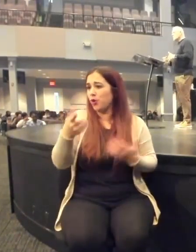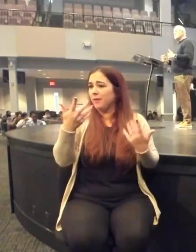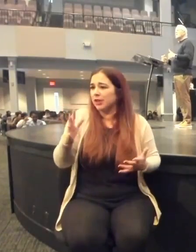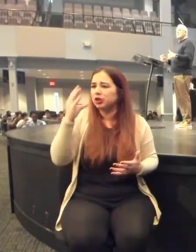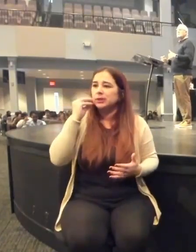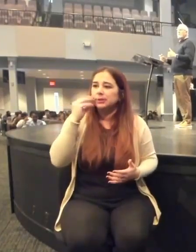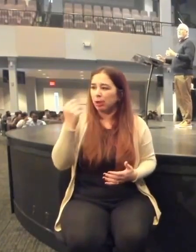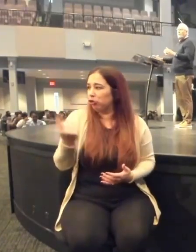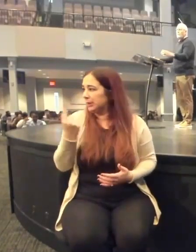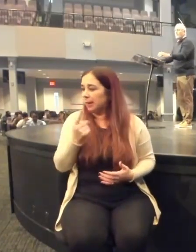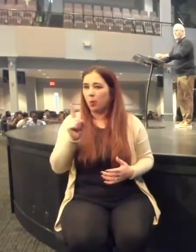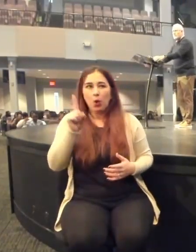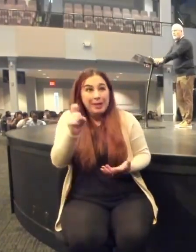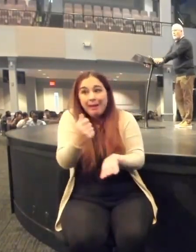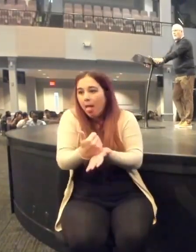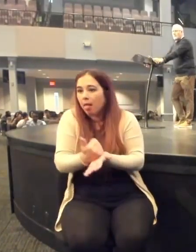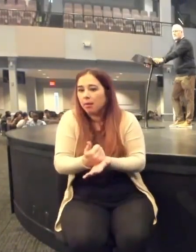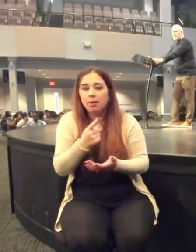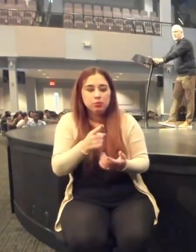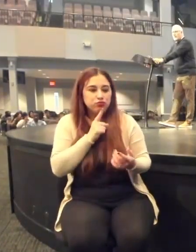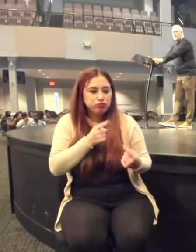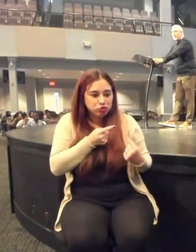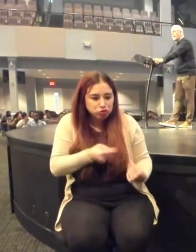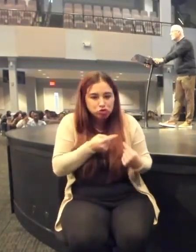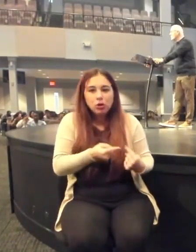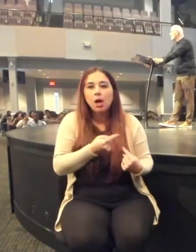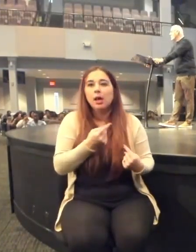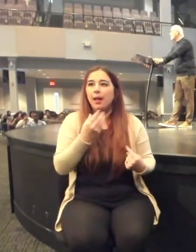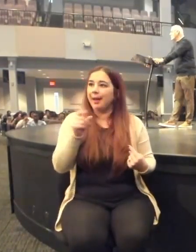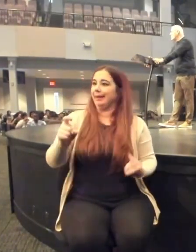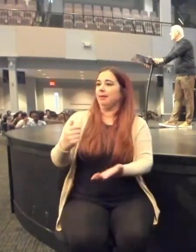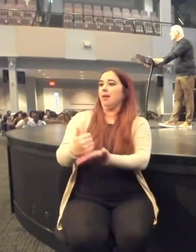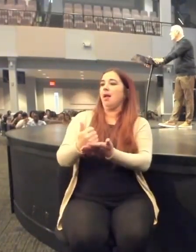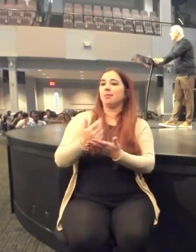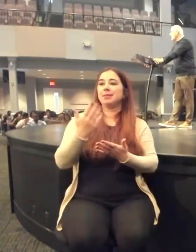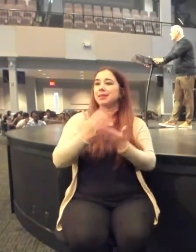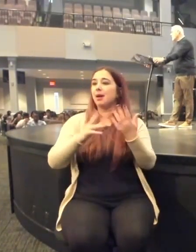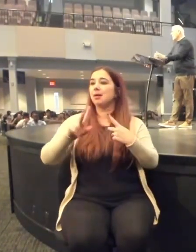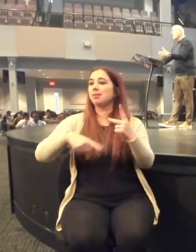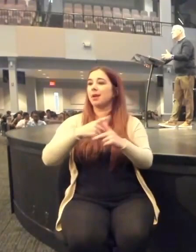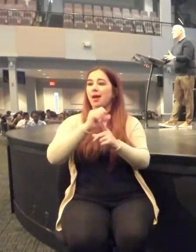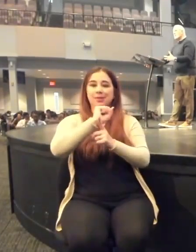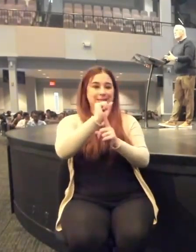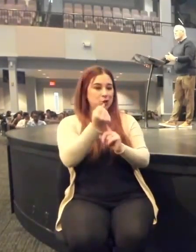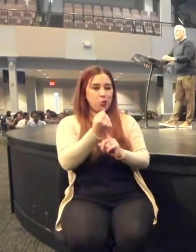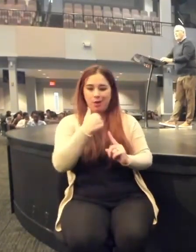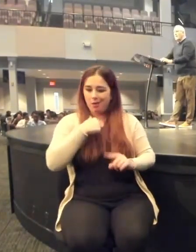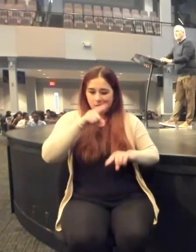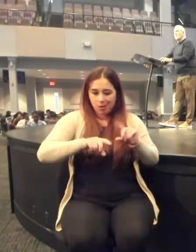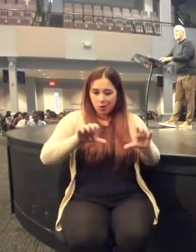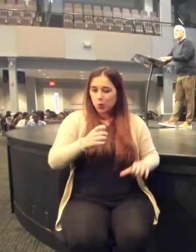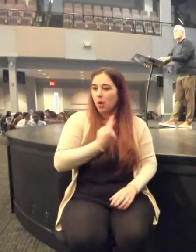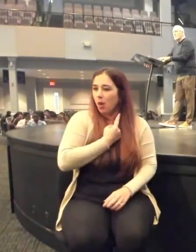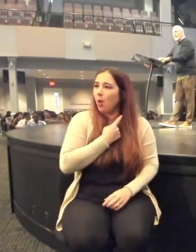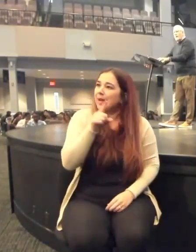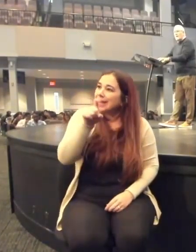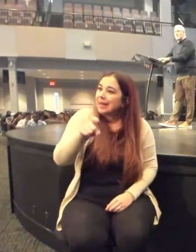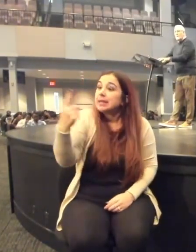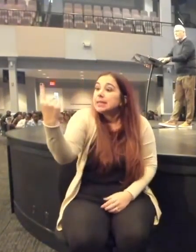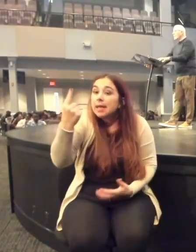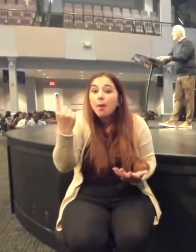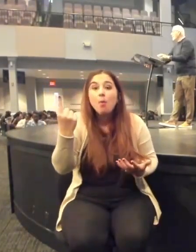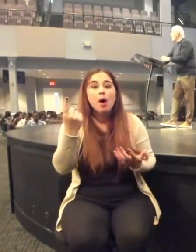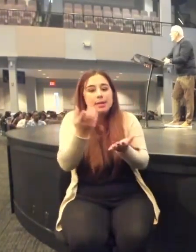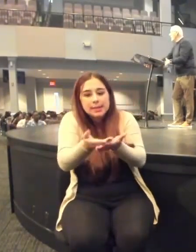you just needed some help. You were struggling with something, or maybe in a situation you couldn't extrapolate yourself from, and you needed somebody